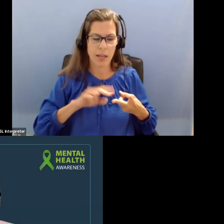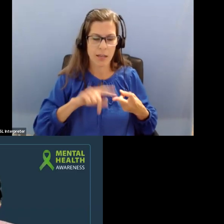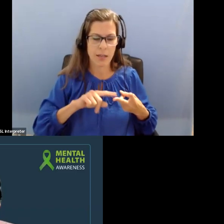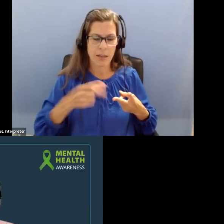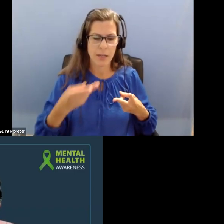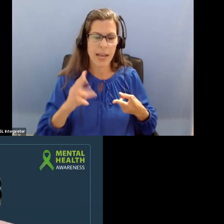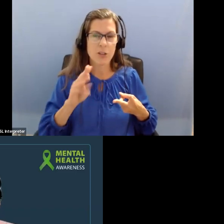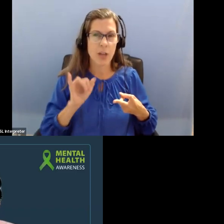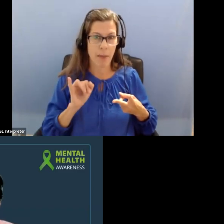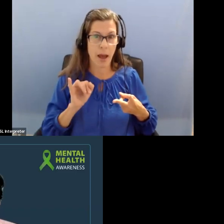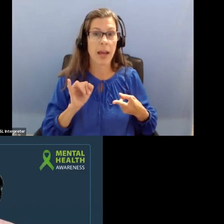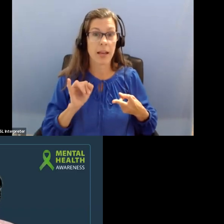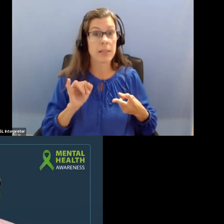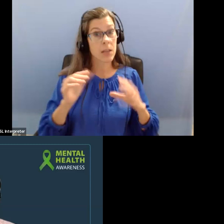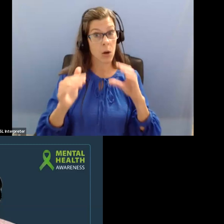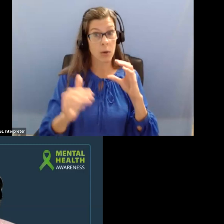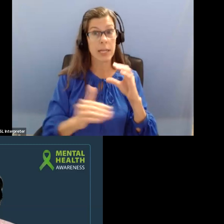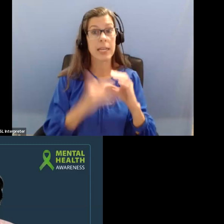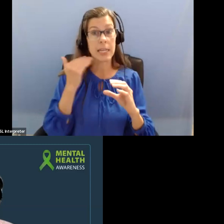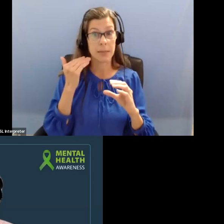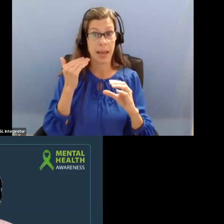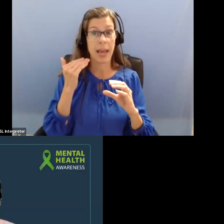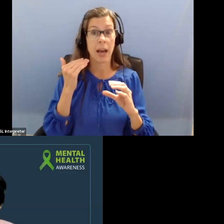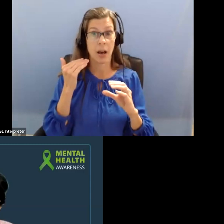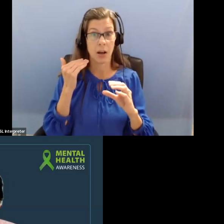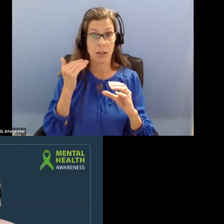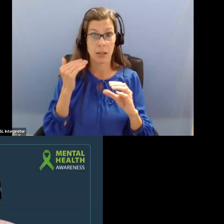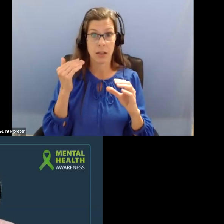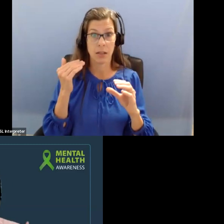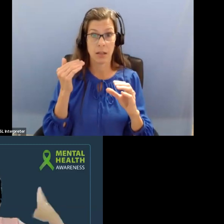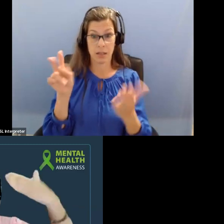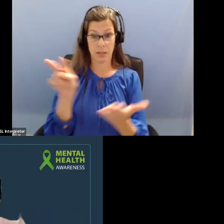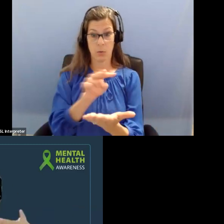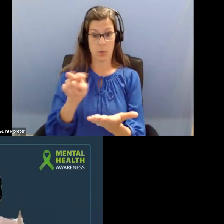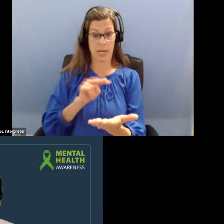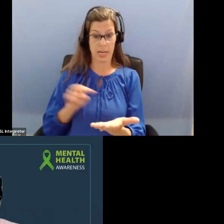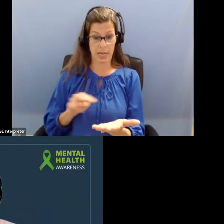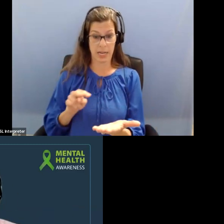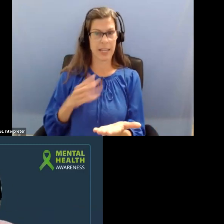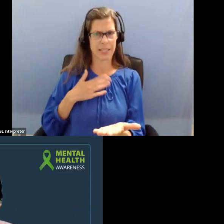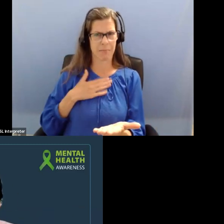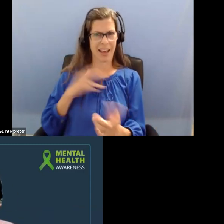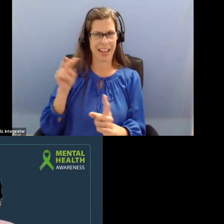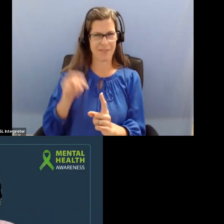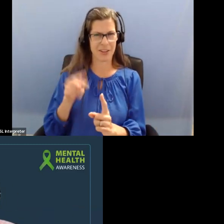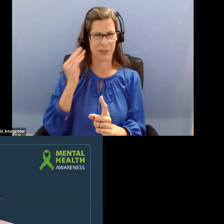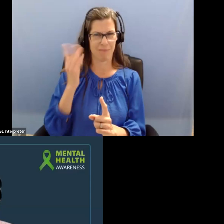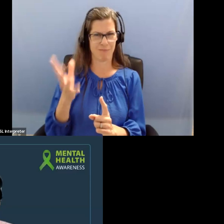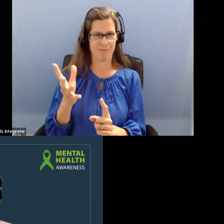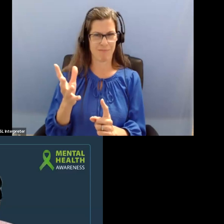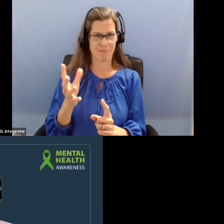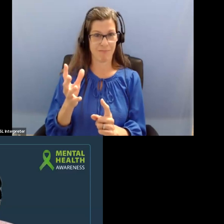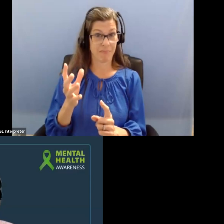is responding to these emails? It is this email that comes in, and there seems, from mine, this is again from my point of view, no